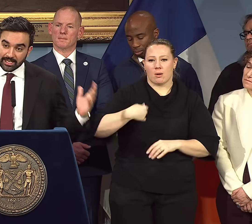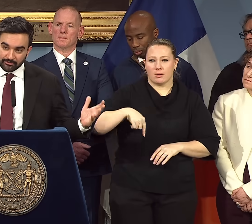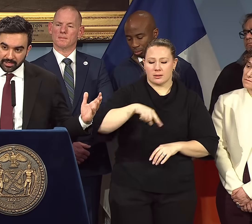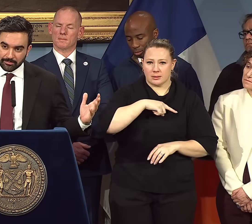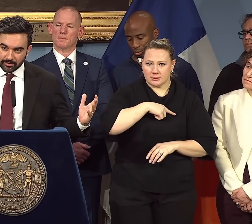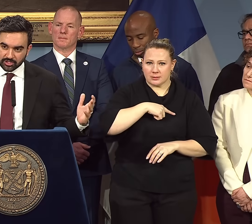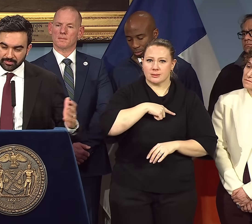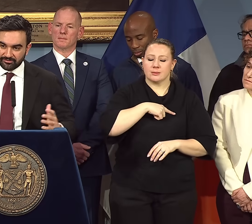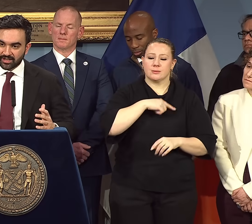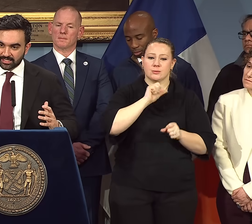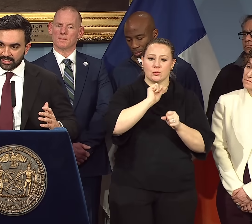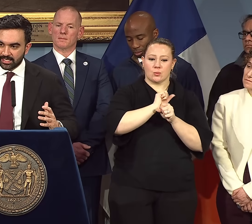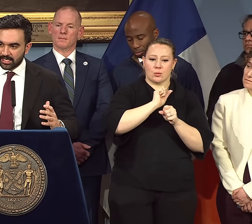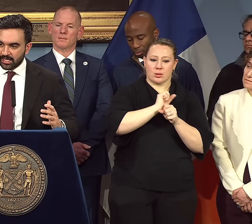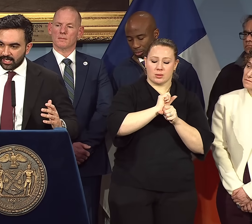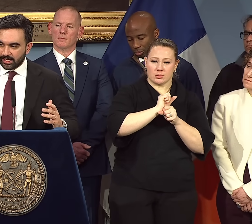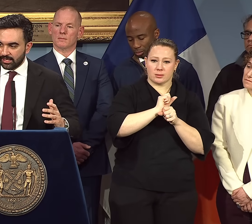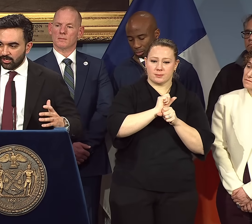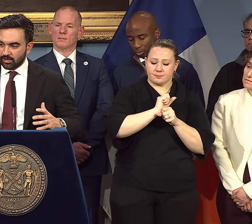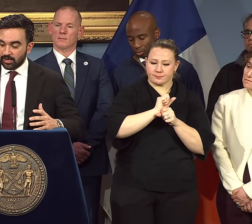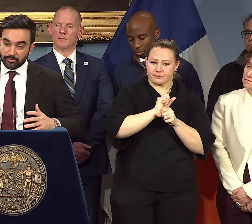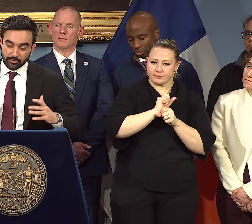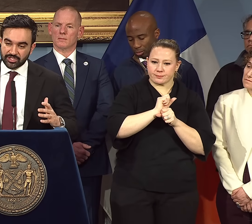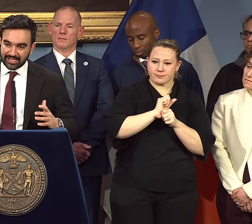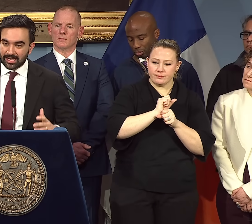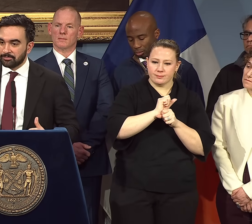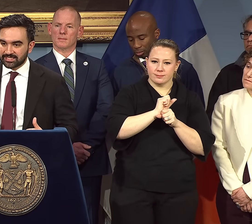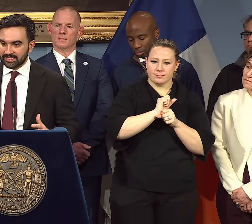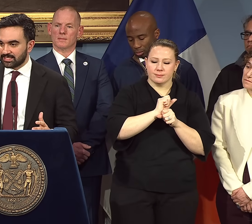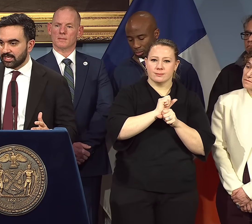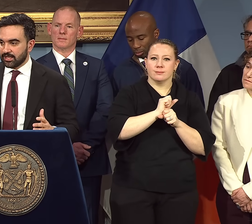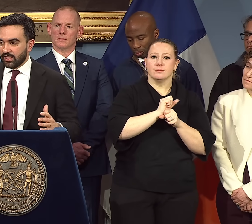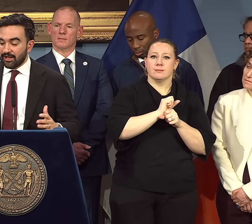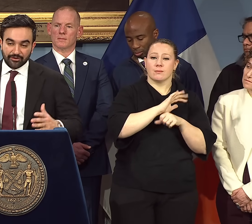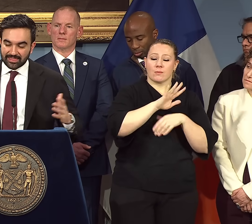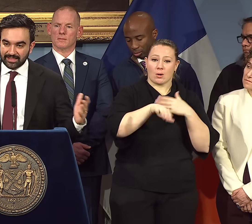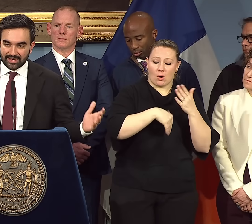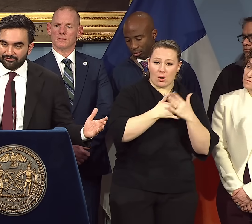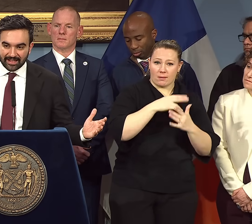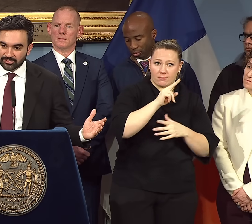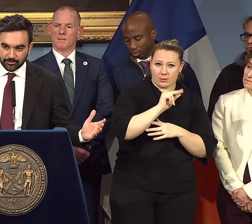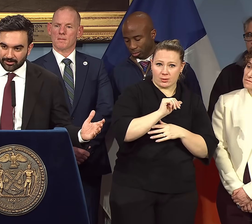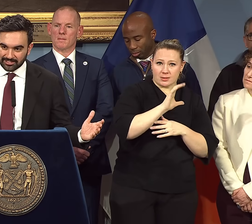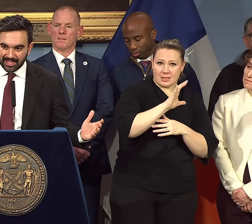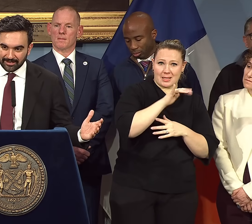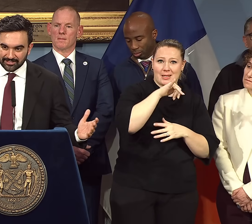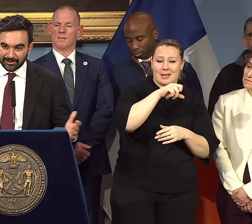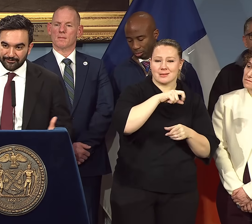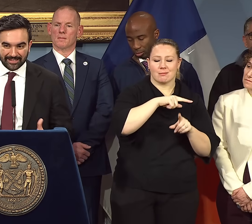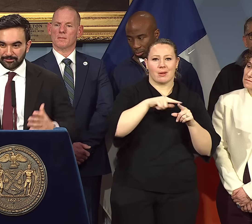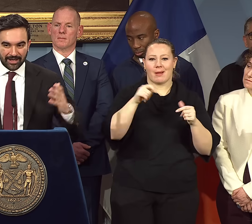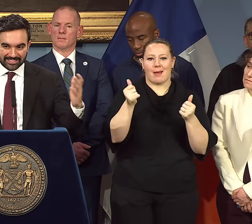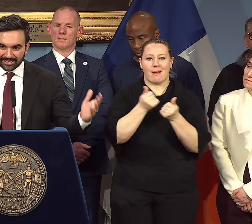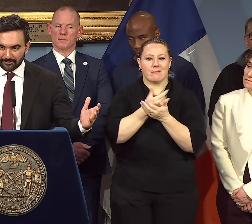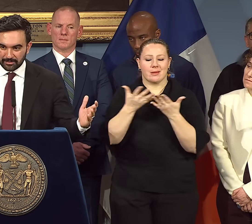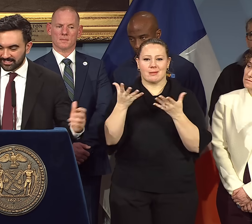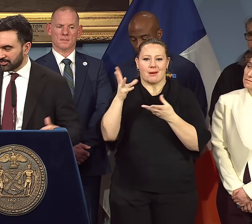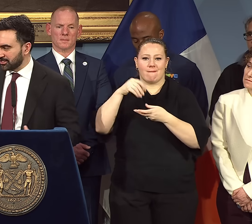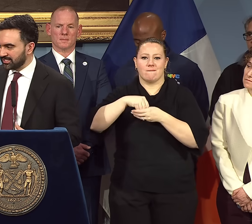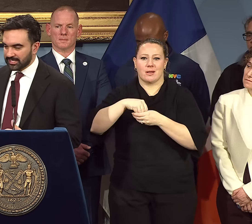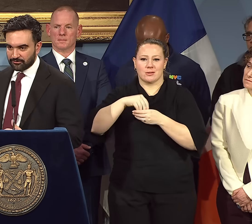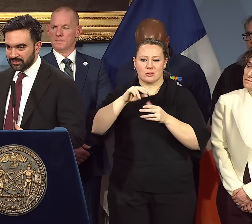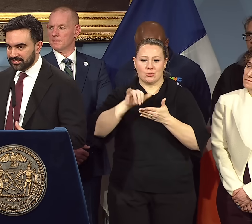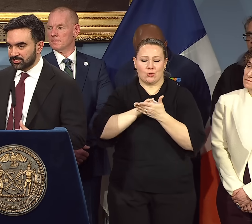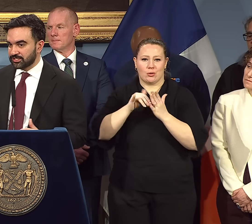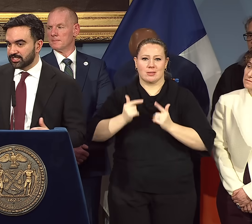of city government approach, but frankly, an approach that encompasses everything that affects New Yorkers' lives. They're affected by state government